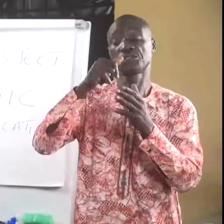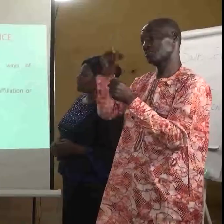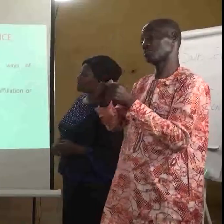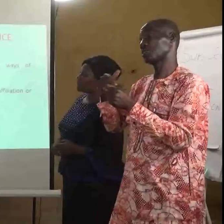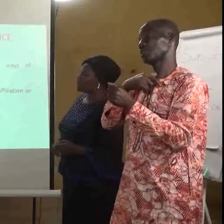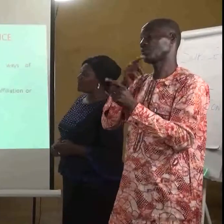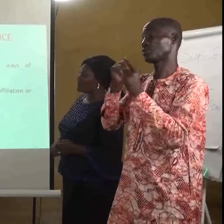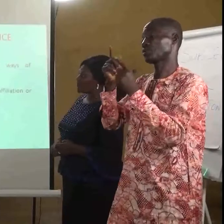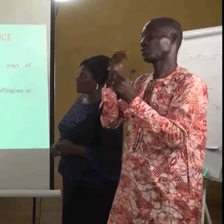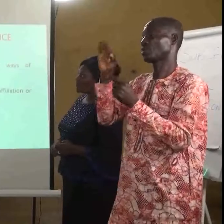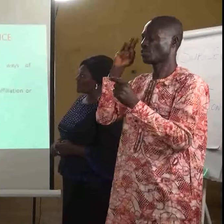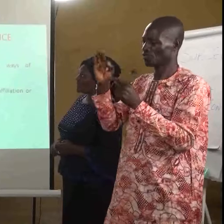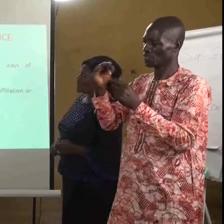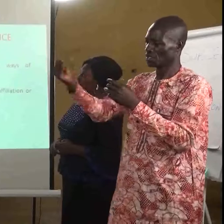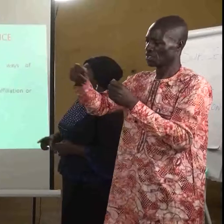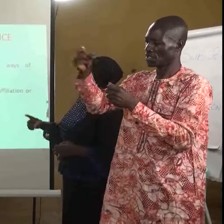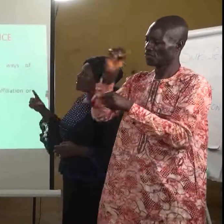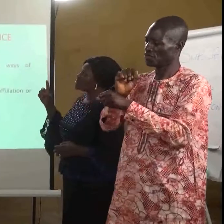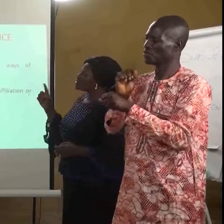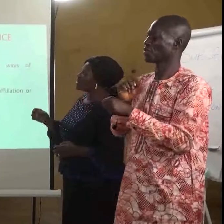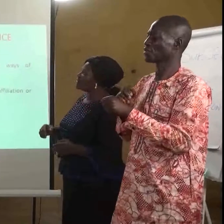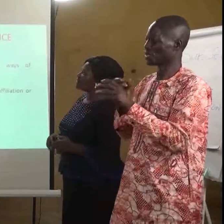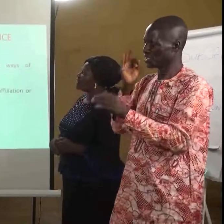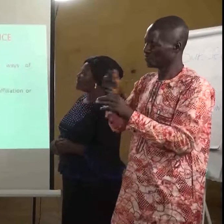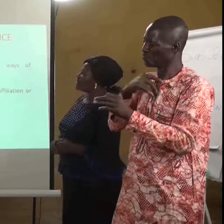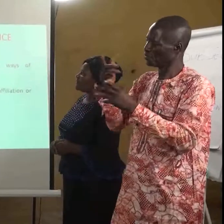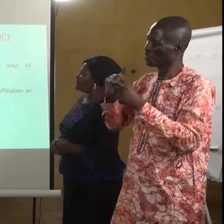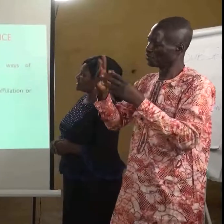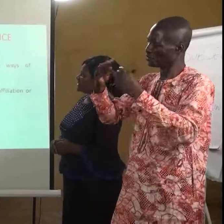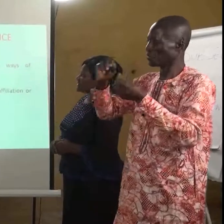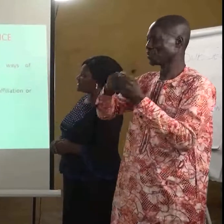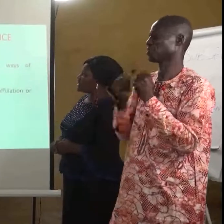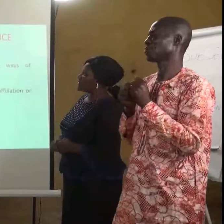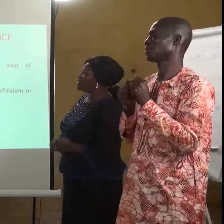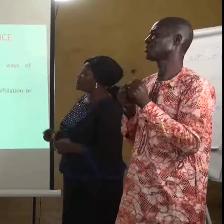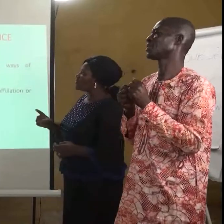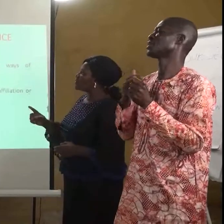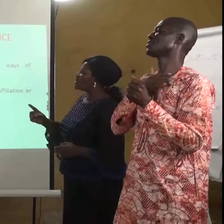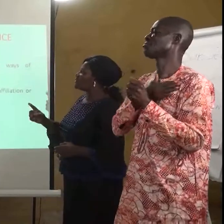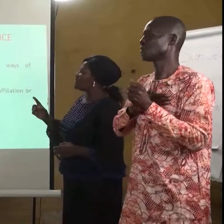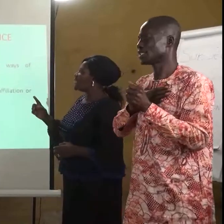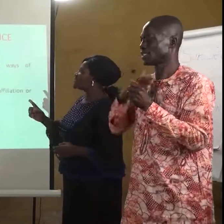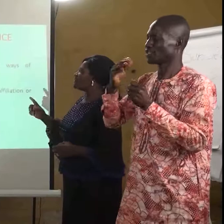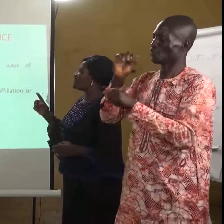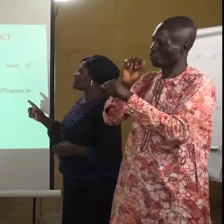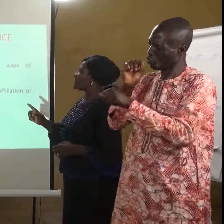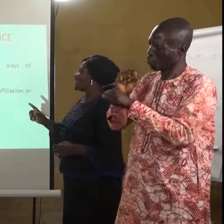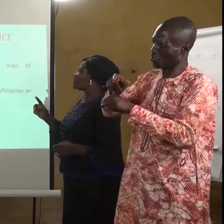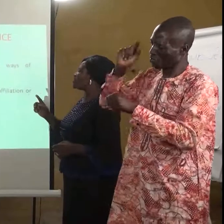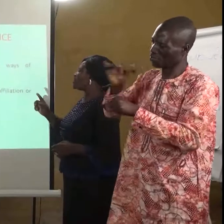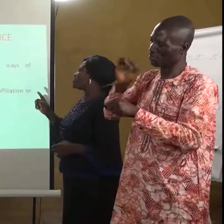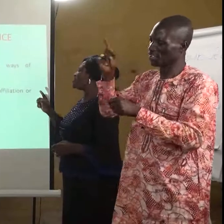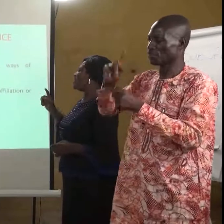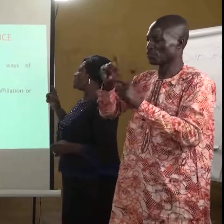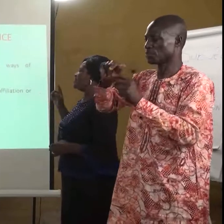we talked about the problem of recruitment. If we want to solve the problem of public service, recruitment should be based on merit